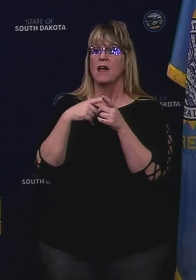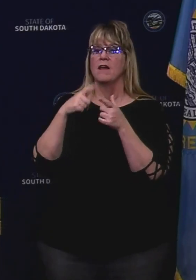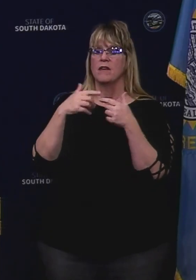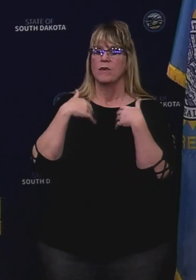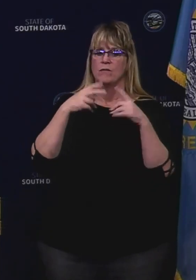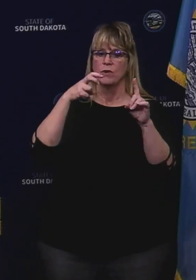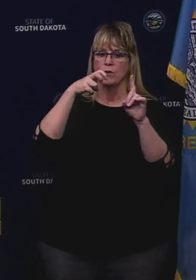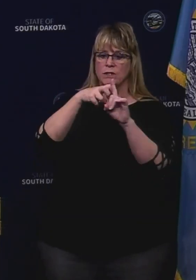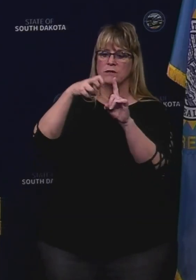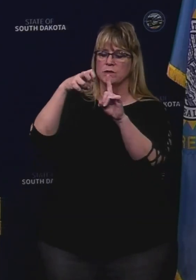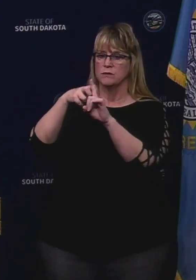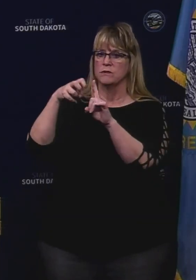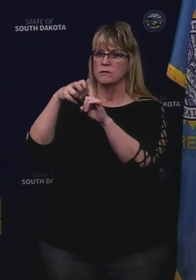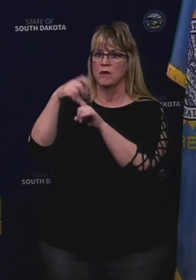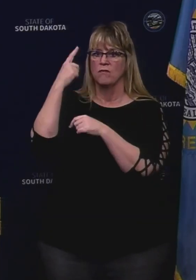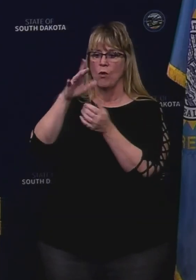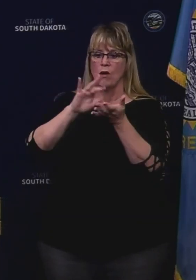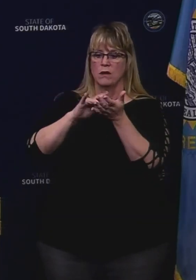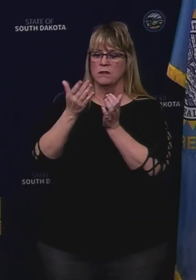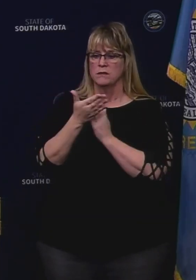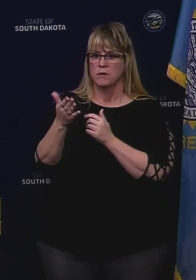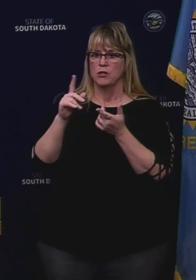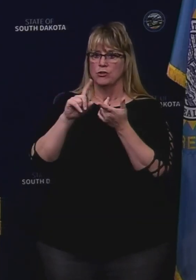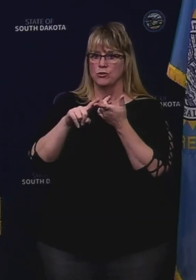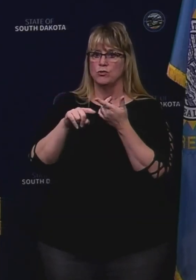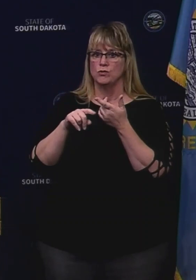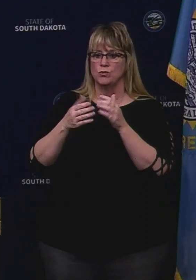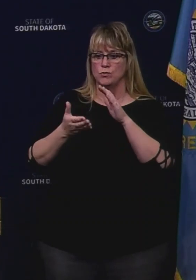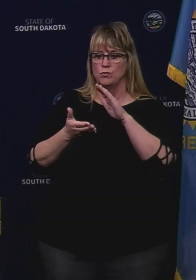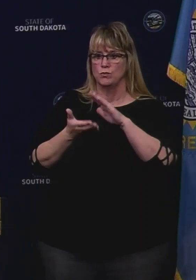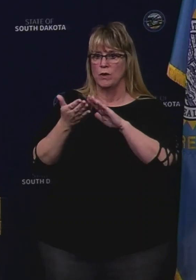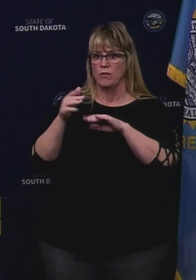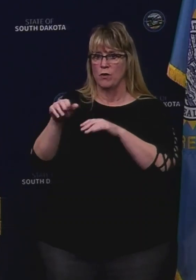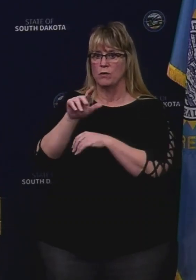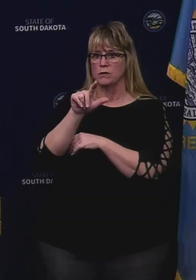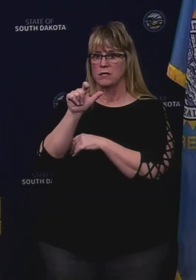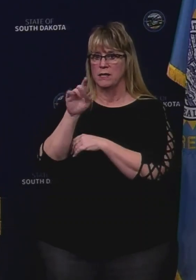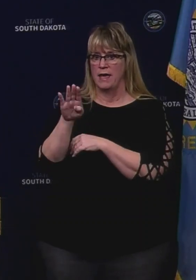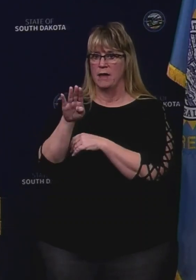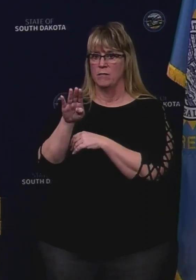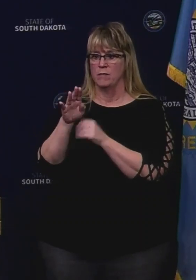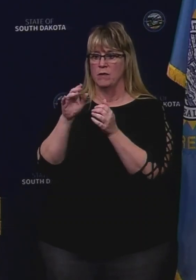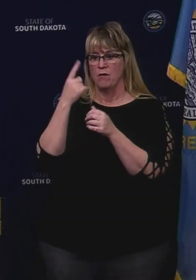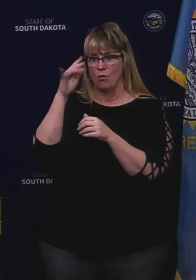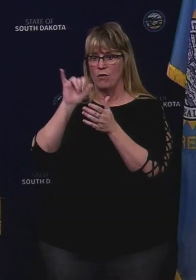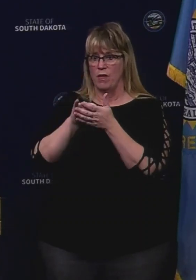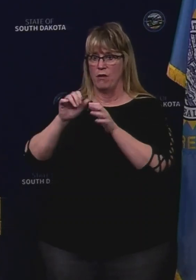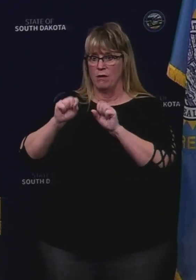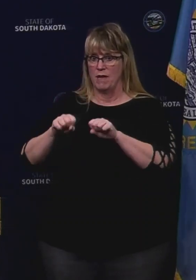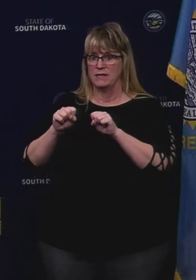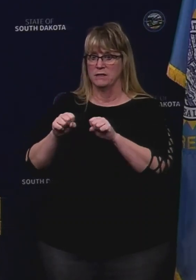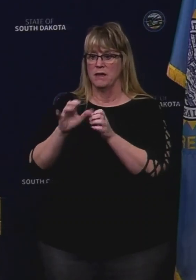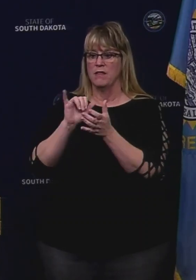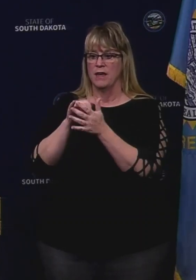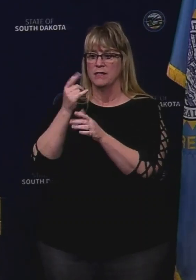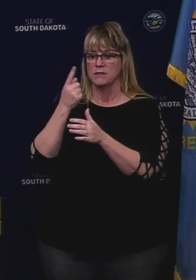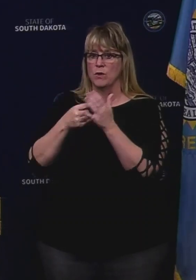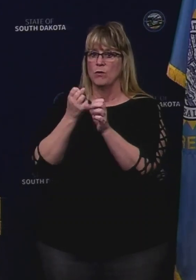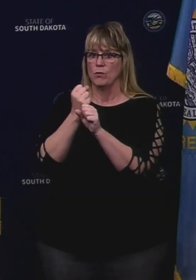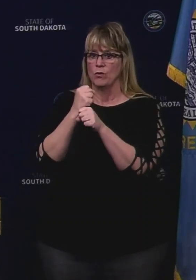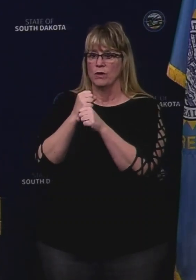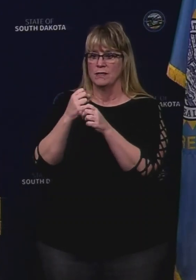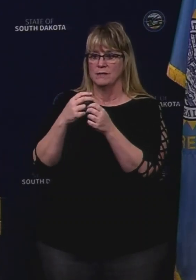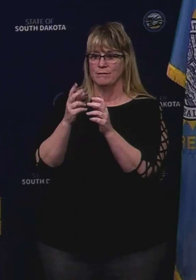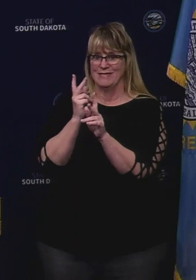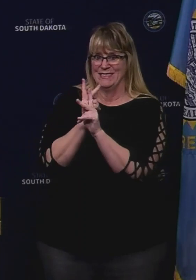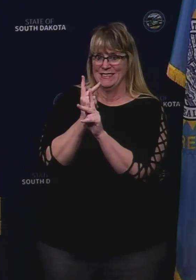in requests as well for supplies to adequately run those labs to their capacity. And that's what we're working on securing. So I know that